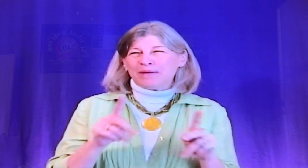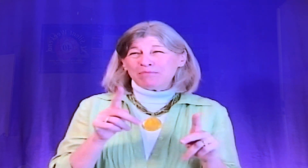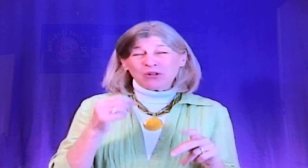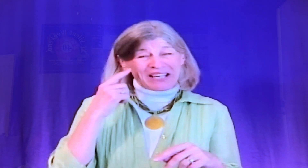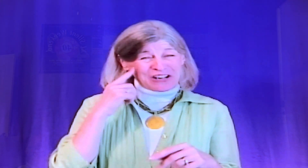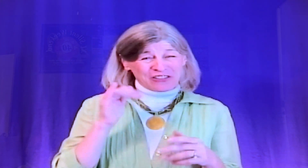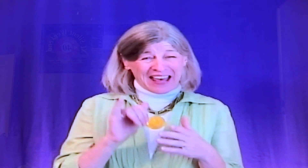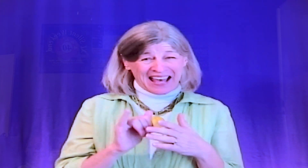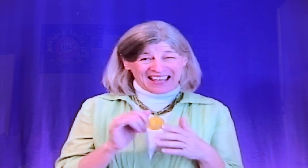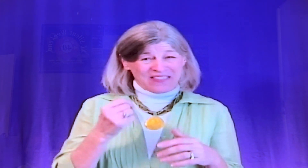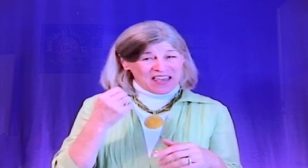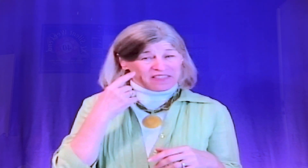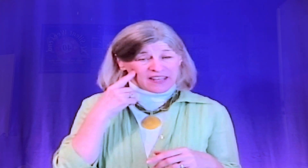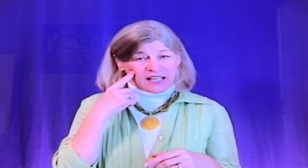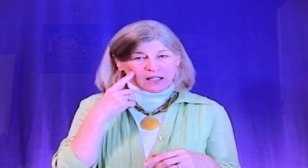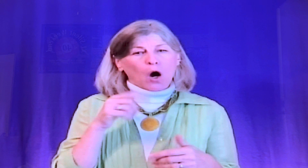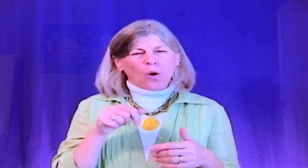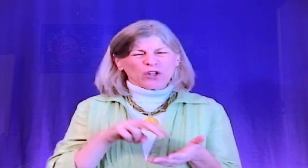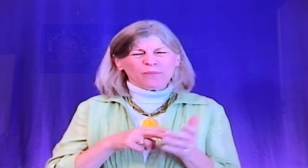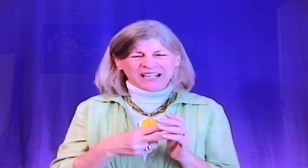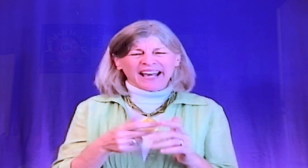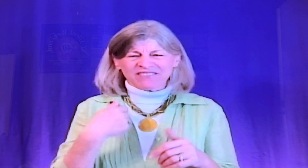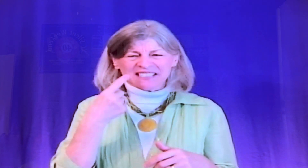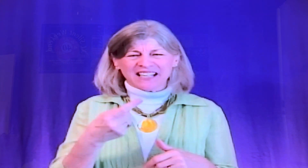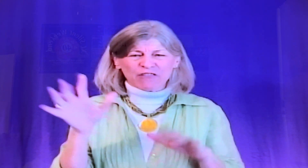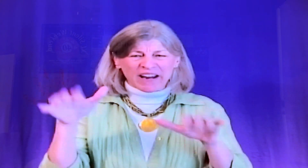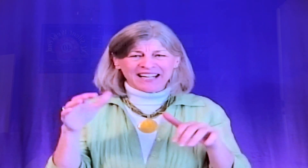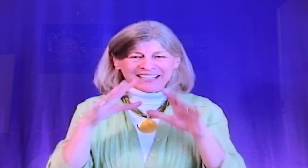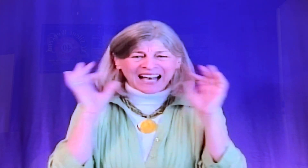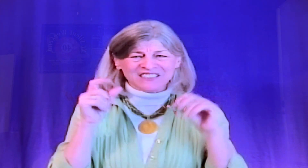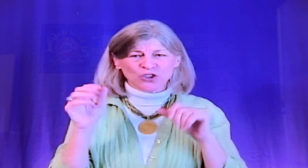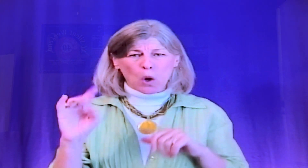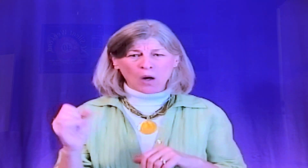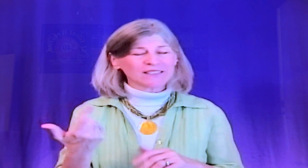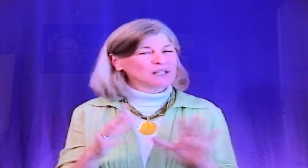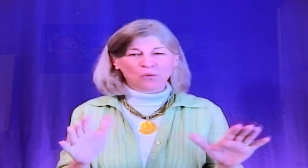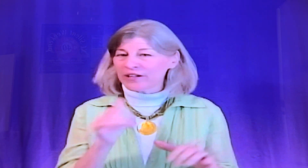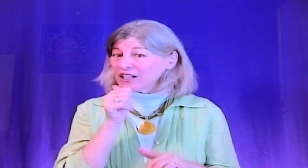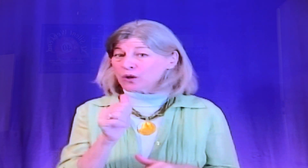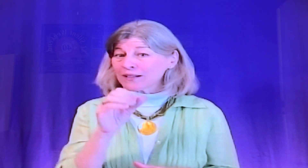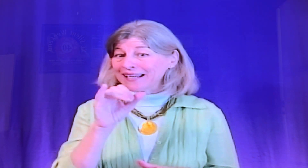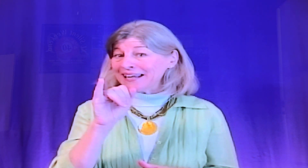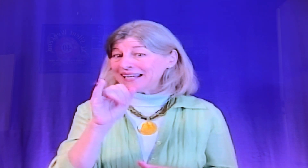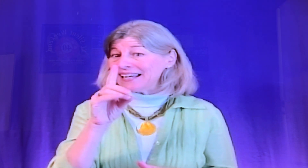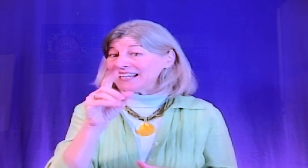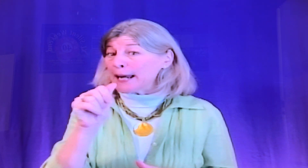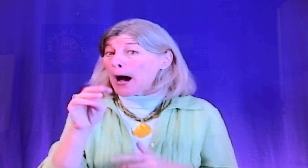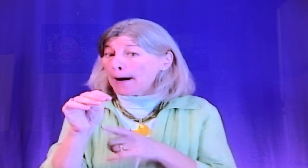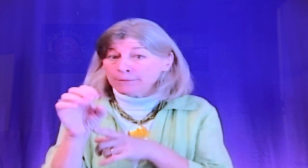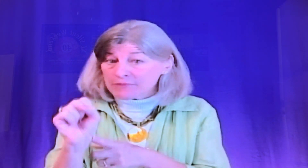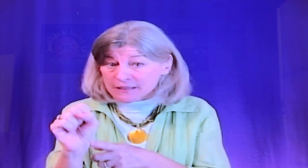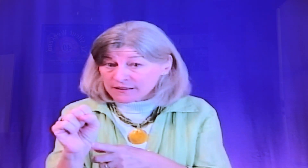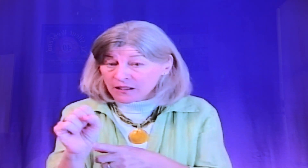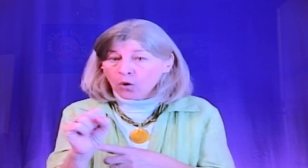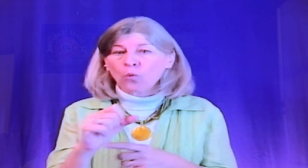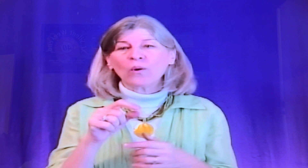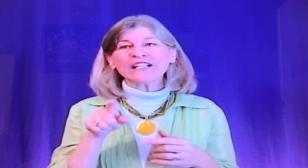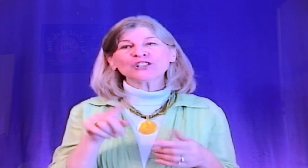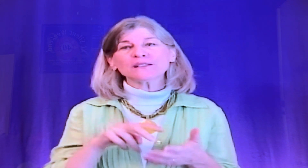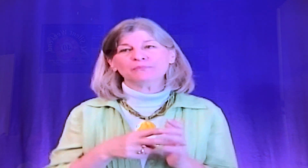People hear that and they think, oh, you mean I have to say raining cats and dogs? No, we're not talking idioms. We just